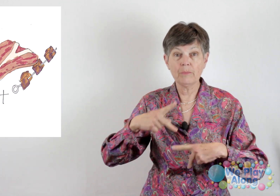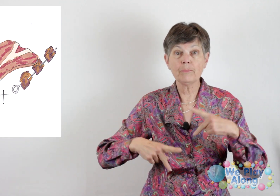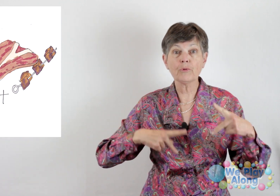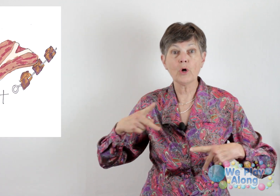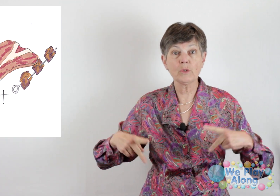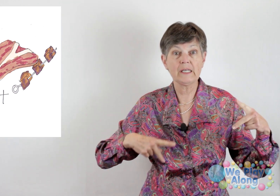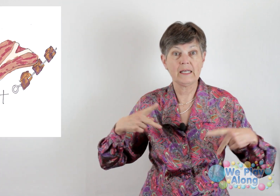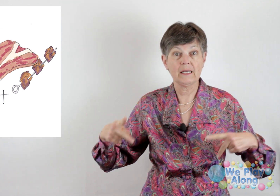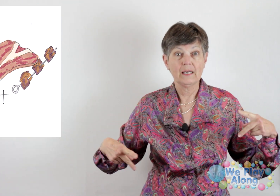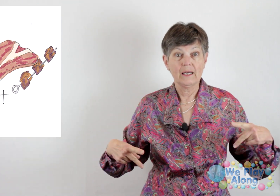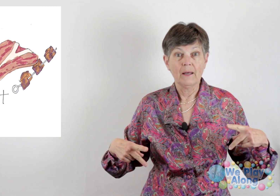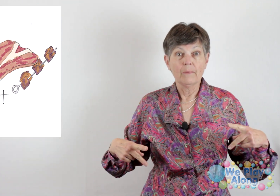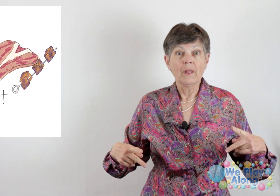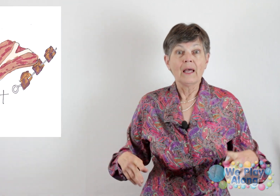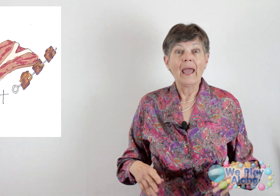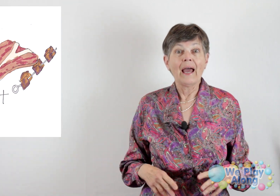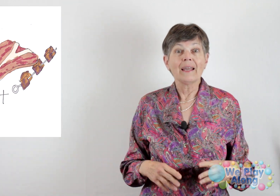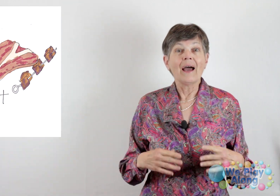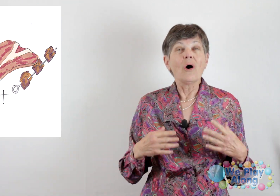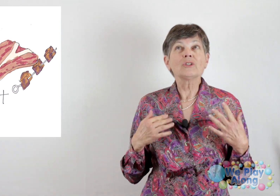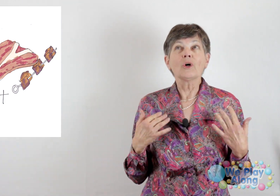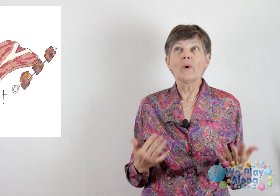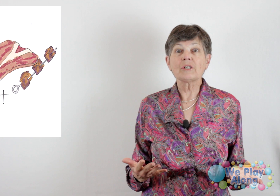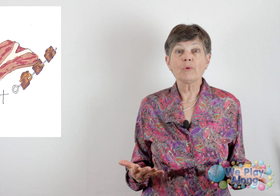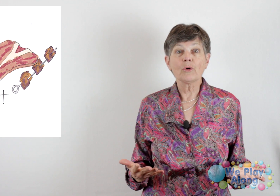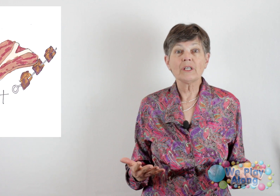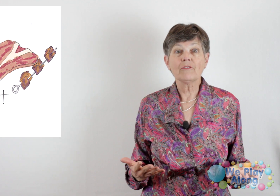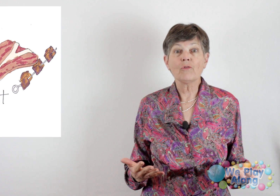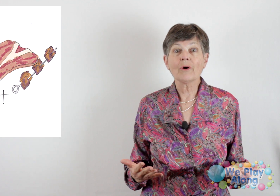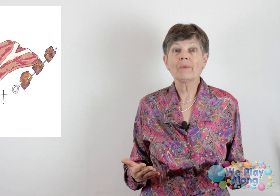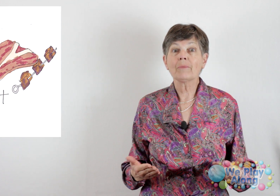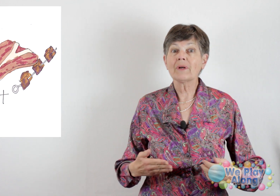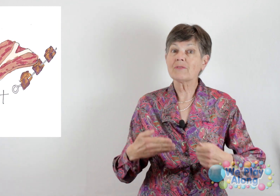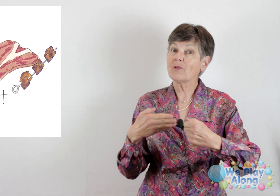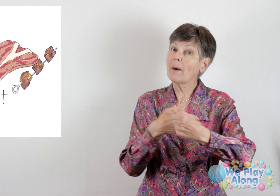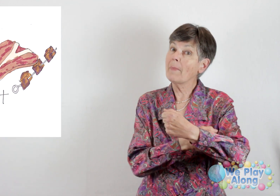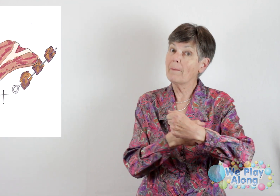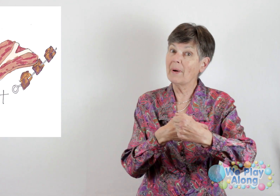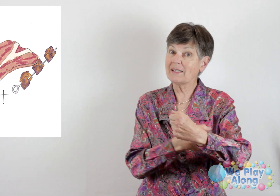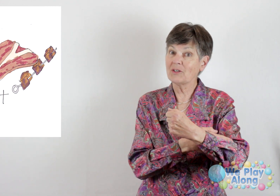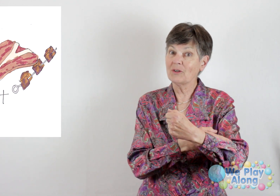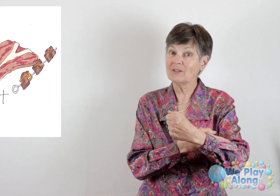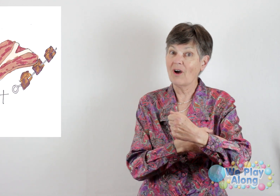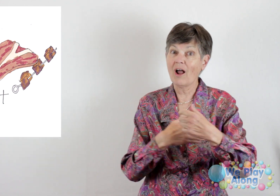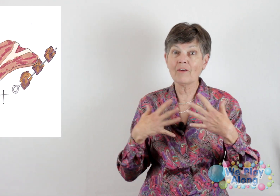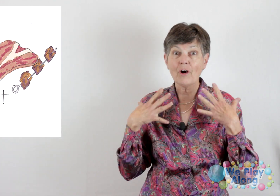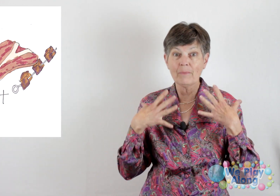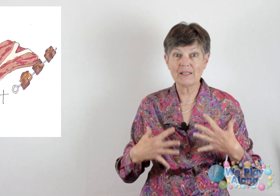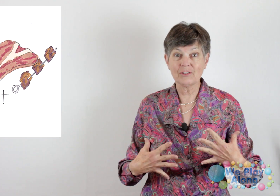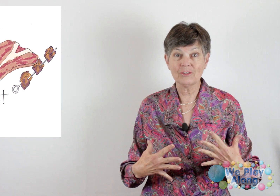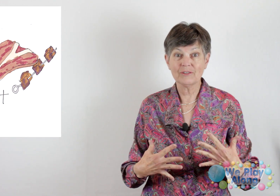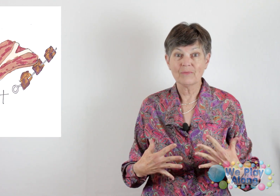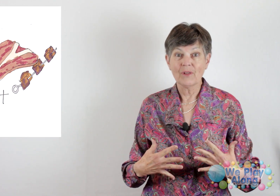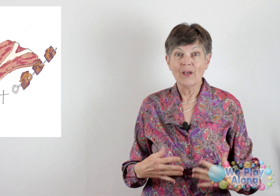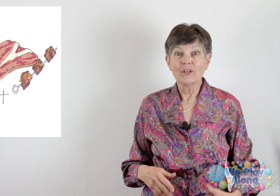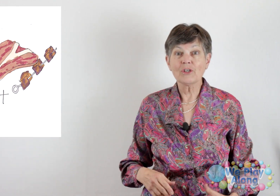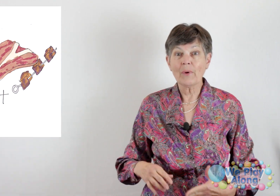be protein. And so what is protein for? Remember, it's for the muscles, all of our muscles. So we